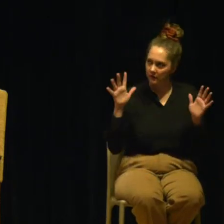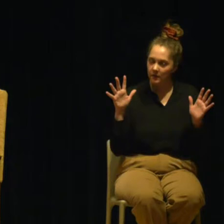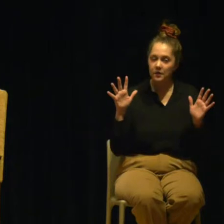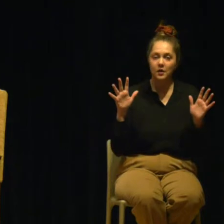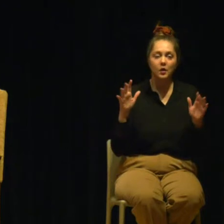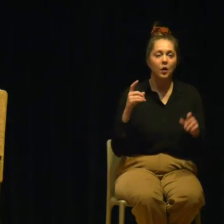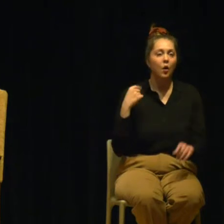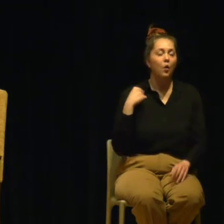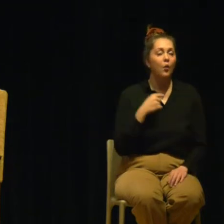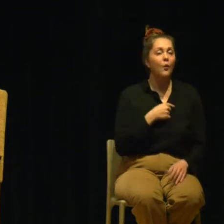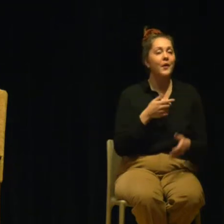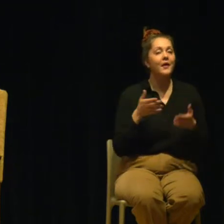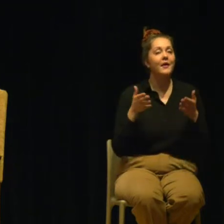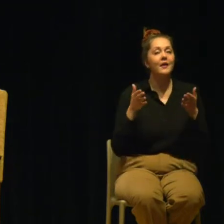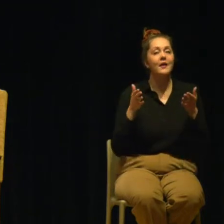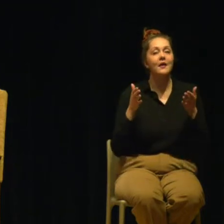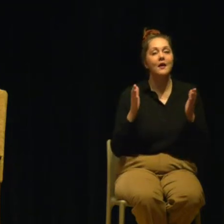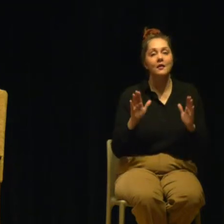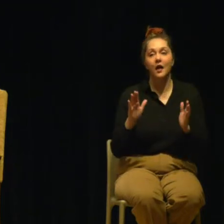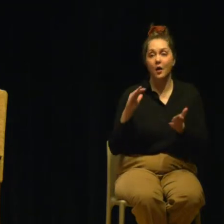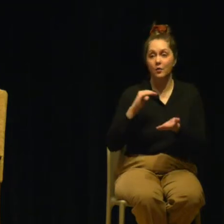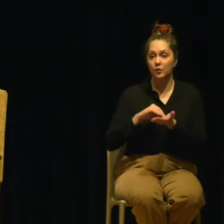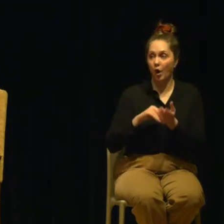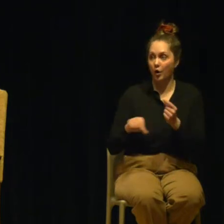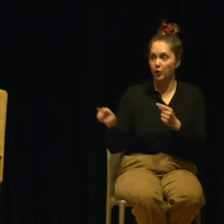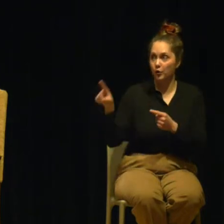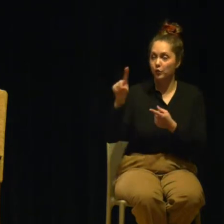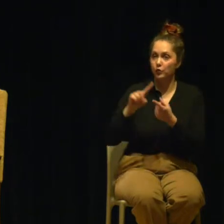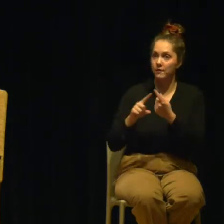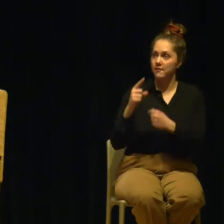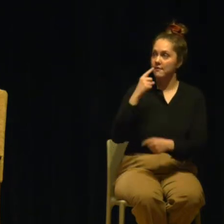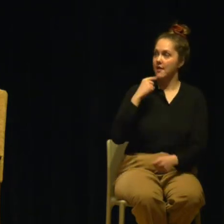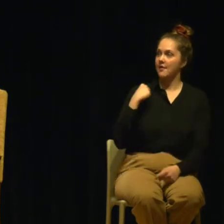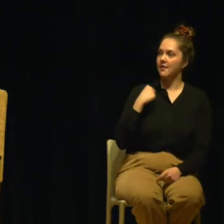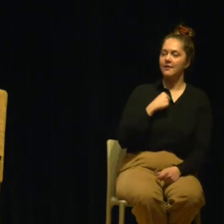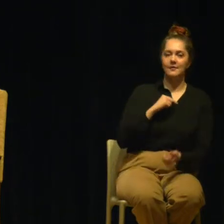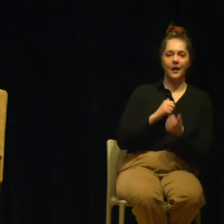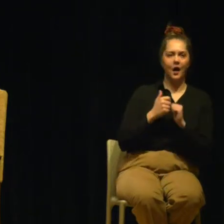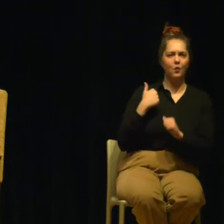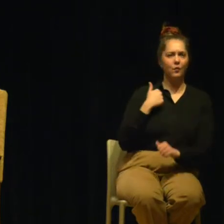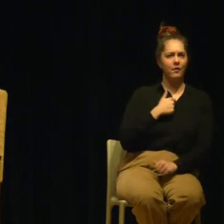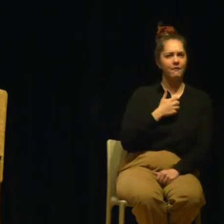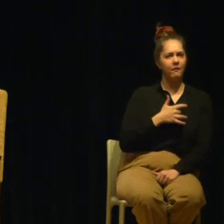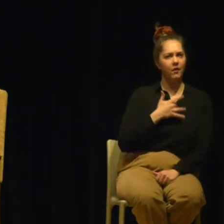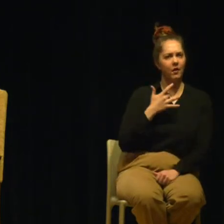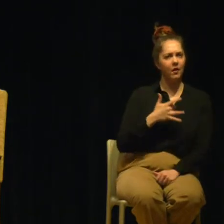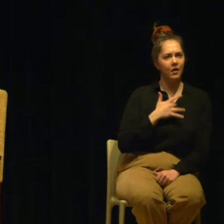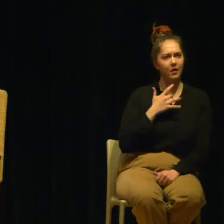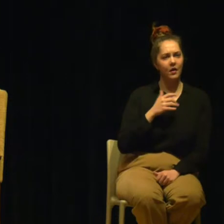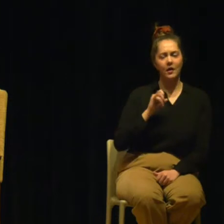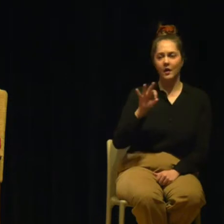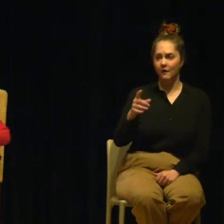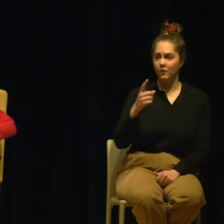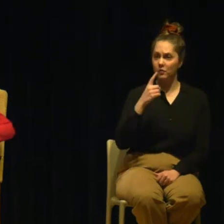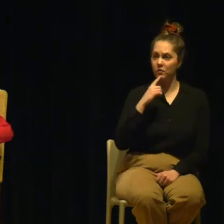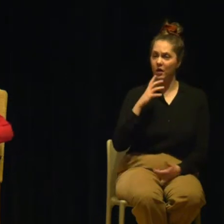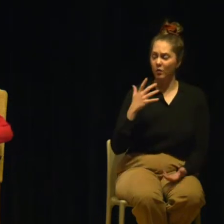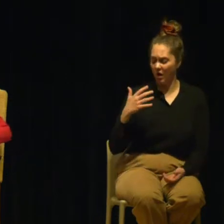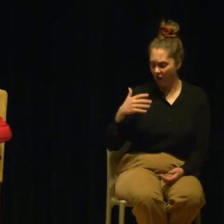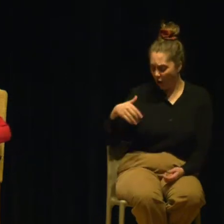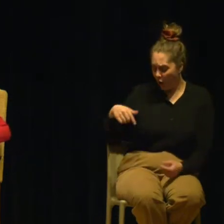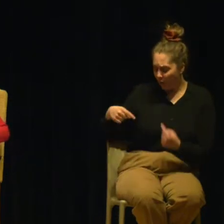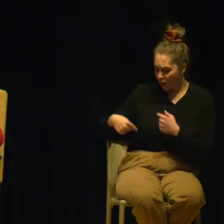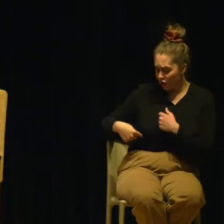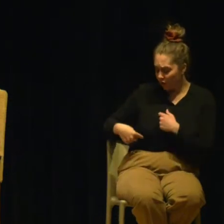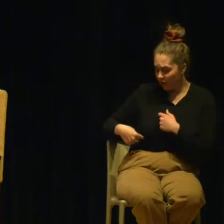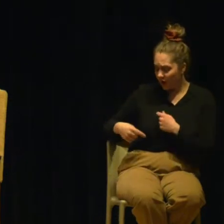we allow doctors to tell us how we feel. And if you say, well, this hurts over here,